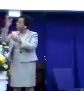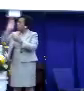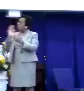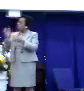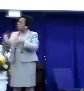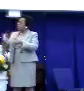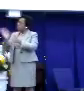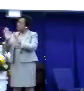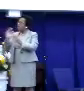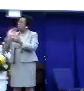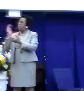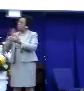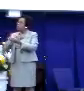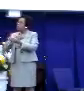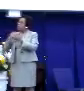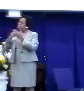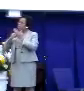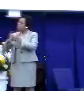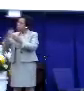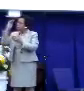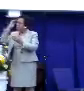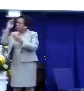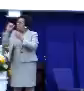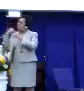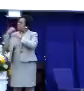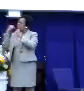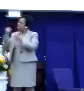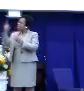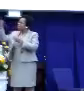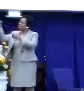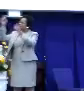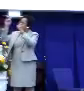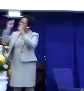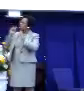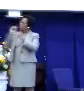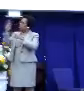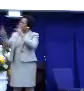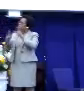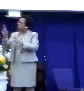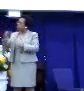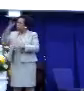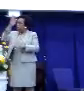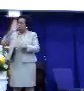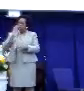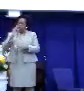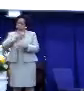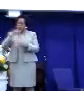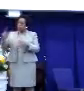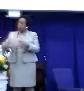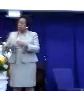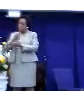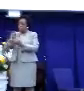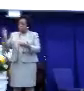just allowing us to recognize the power that you have given to the people of God. And Lord, those